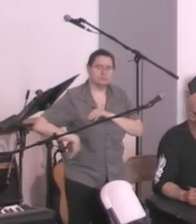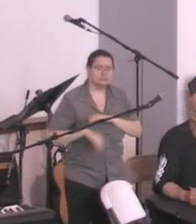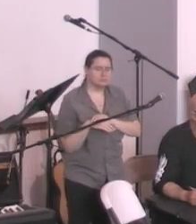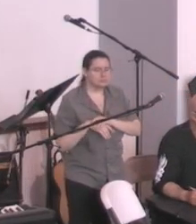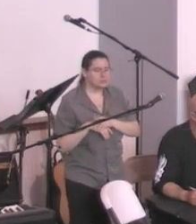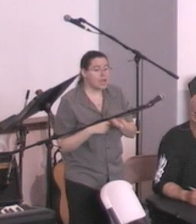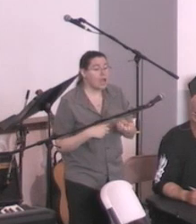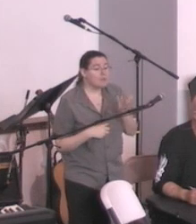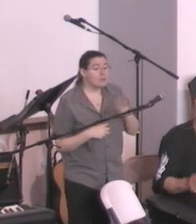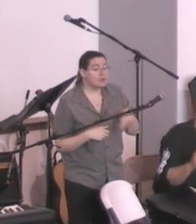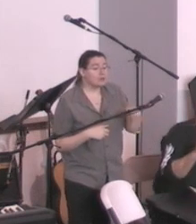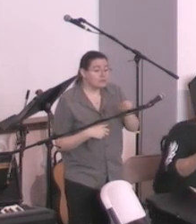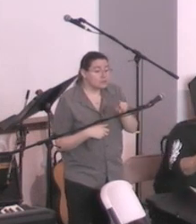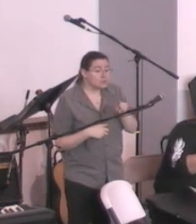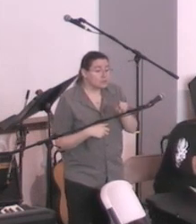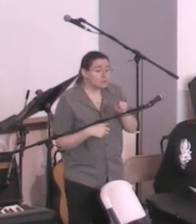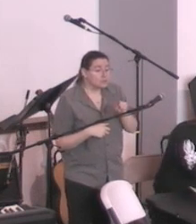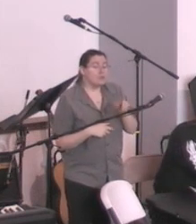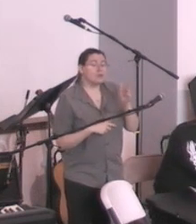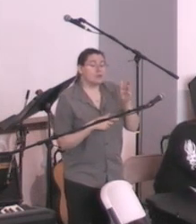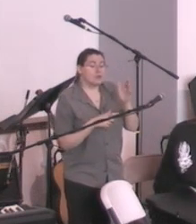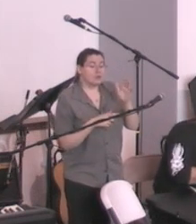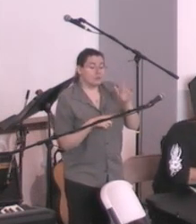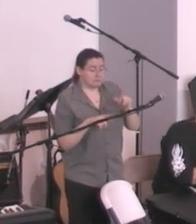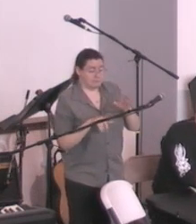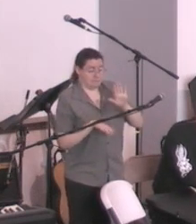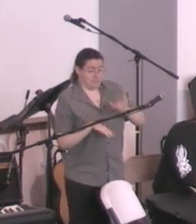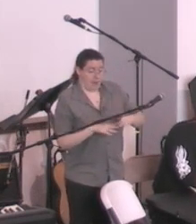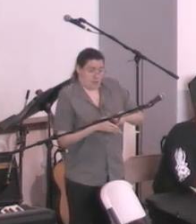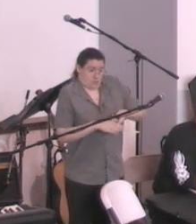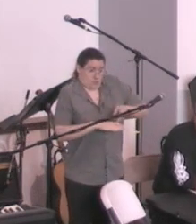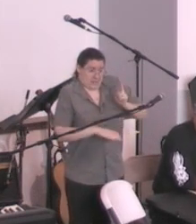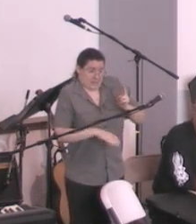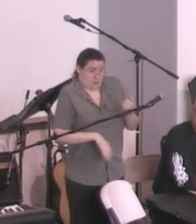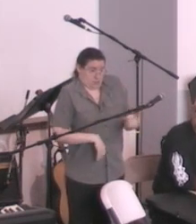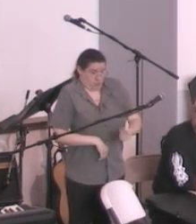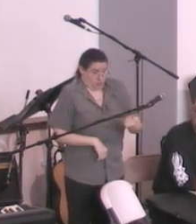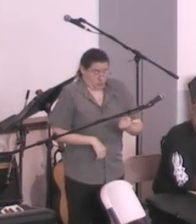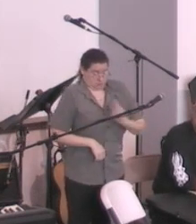And how many of you, by doing it yourself,